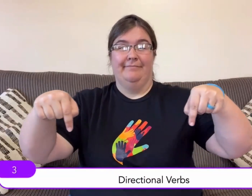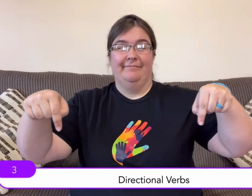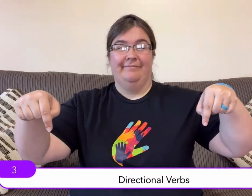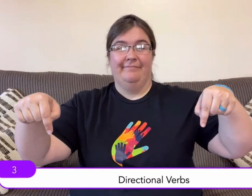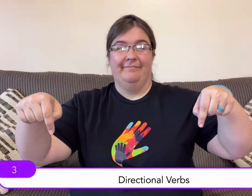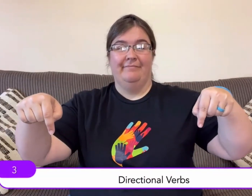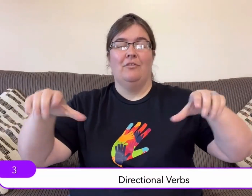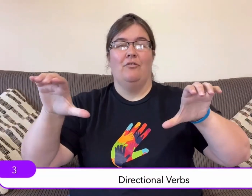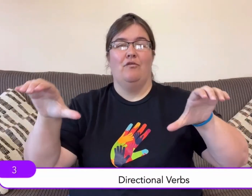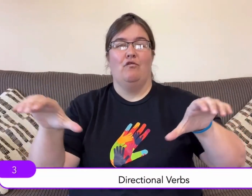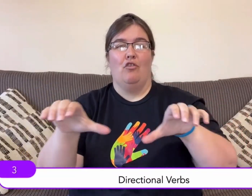verbs.